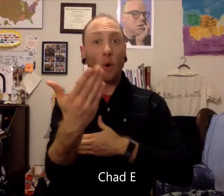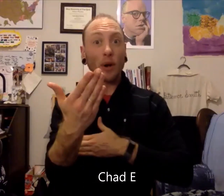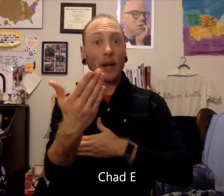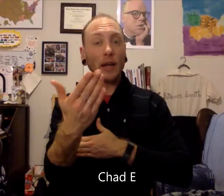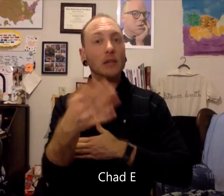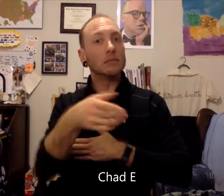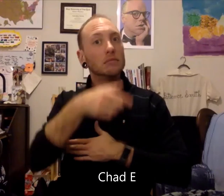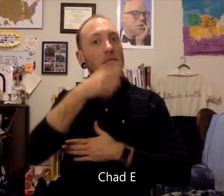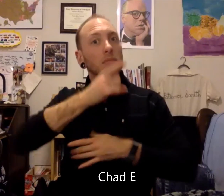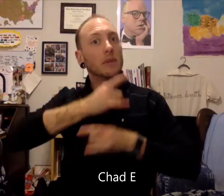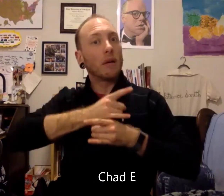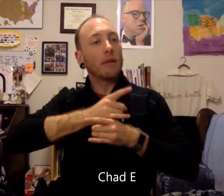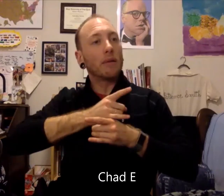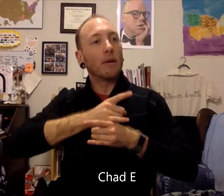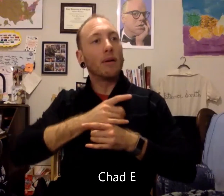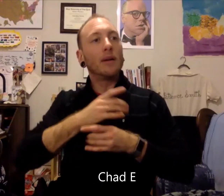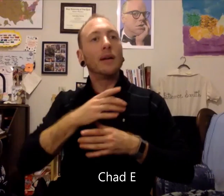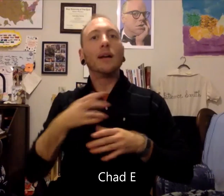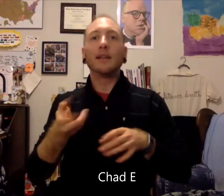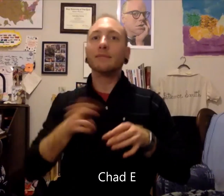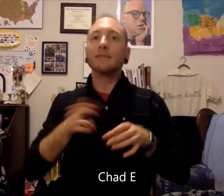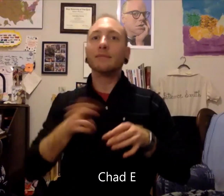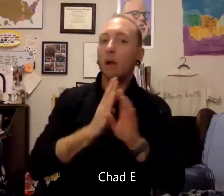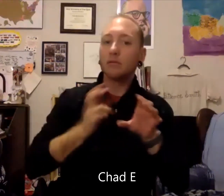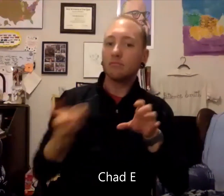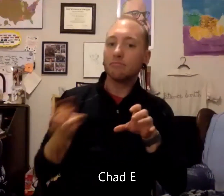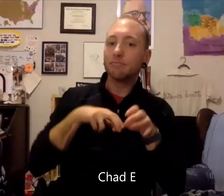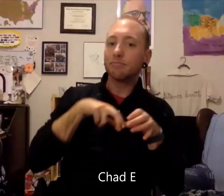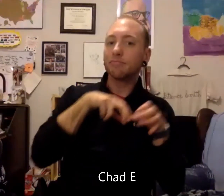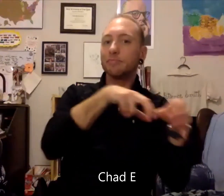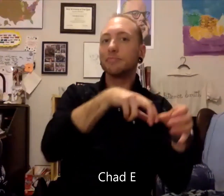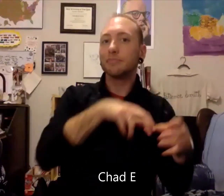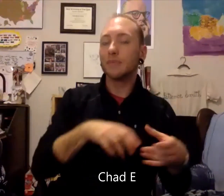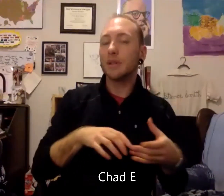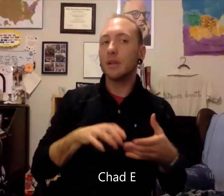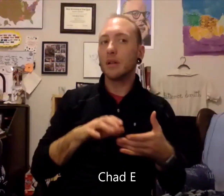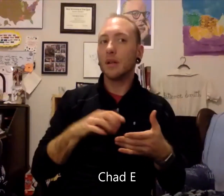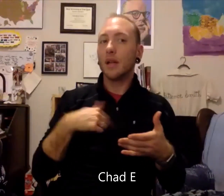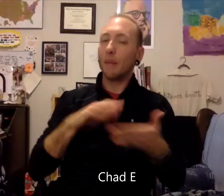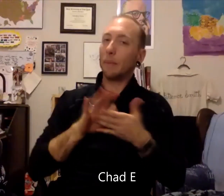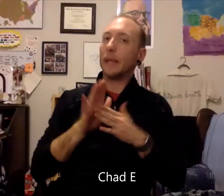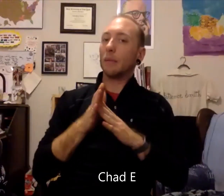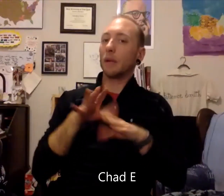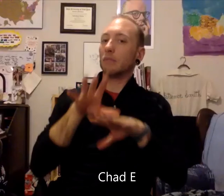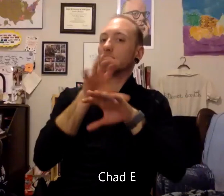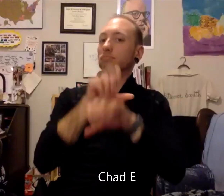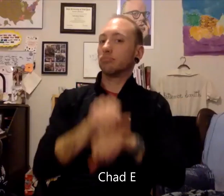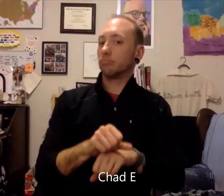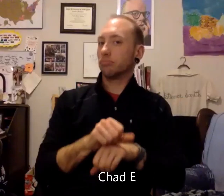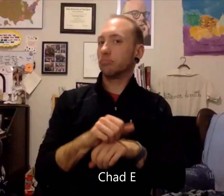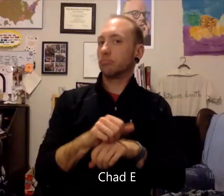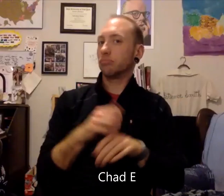we'd catch the school bus, and, that became more and more regular thing. And, I knew it wasn't normal, but I knew it